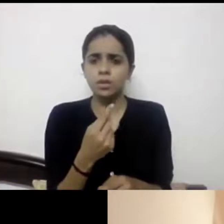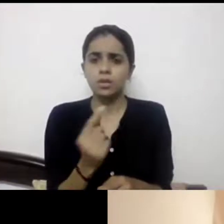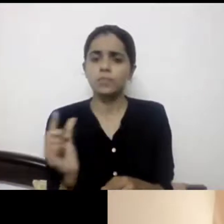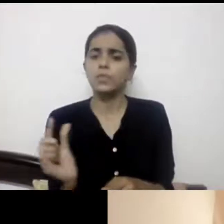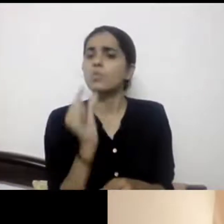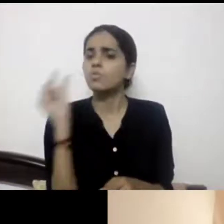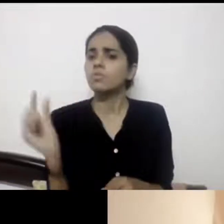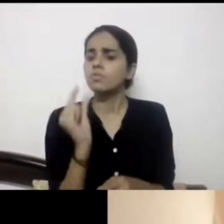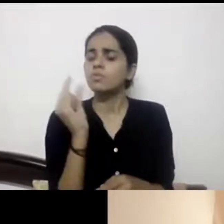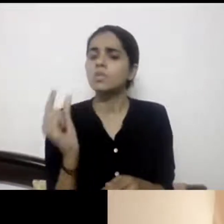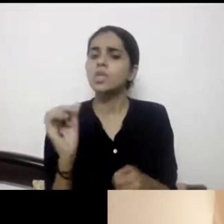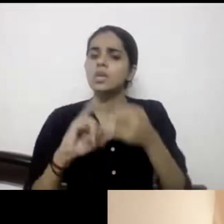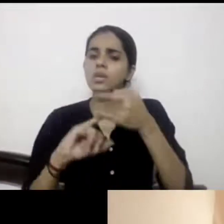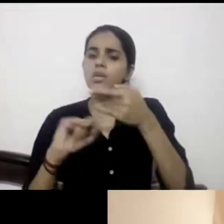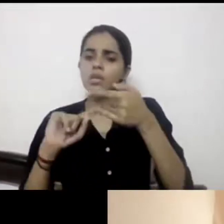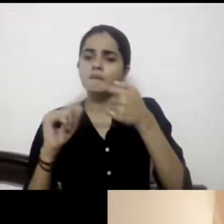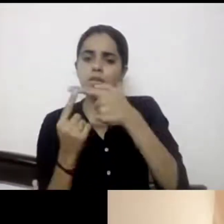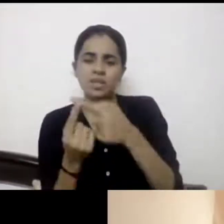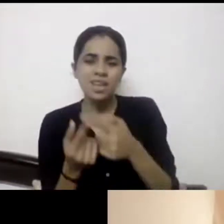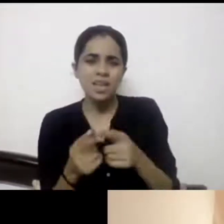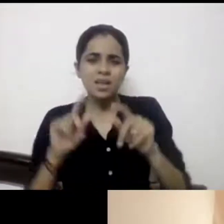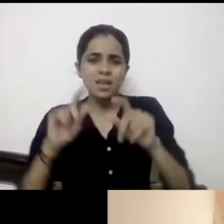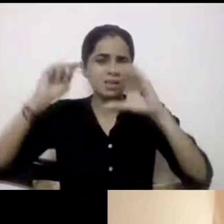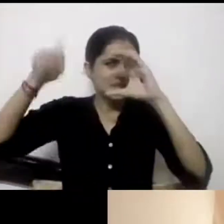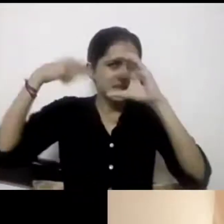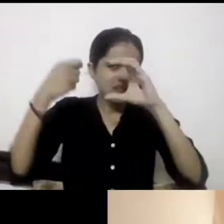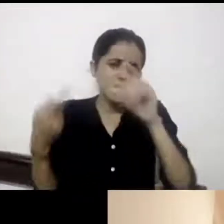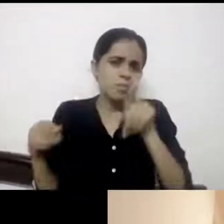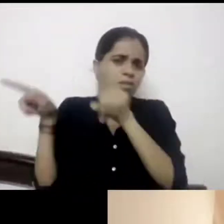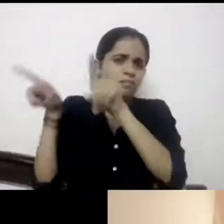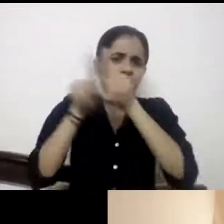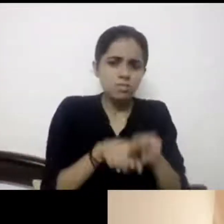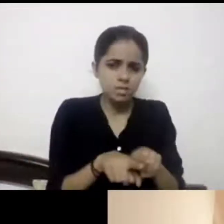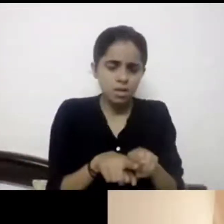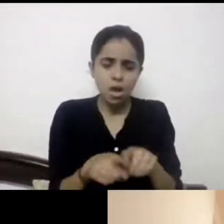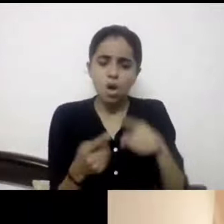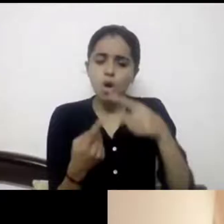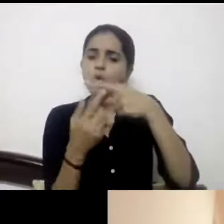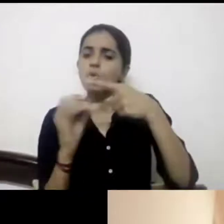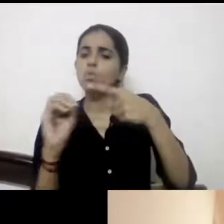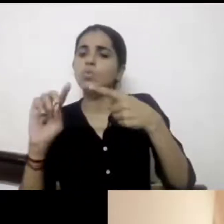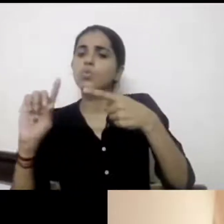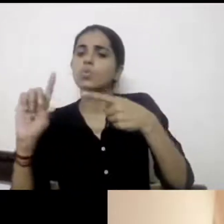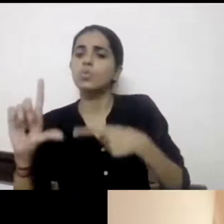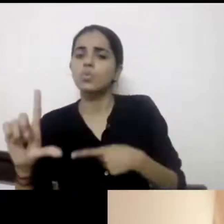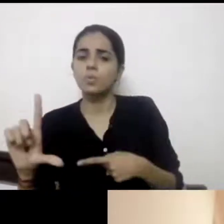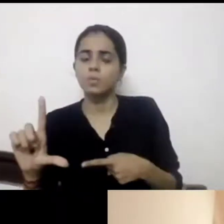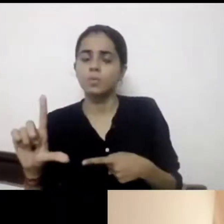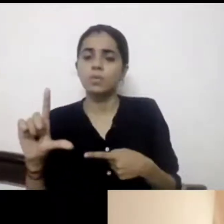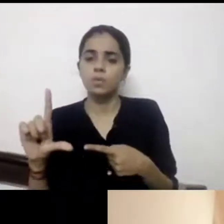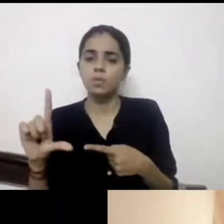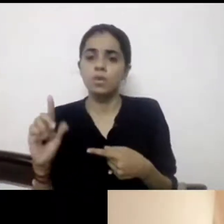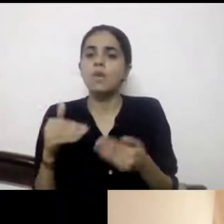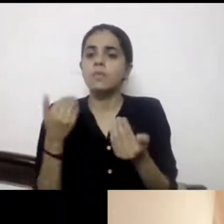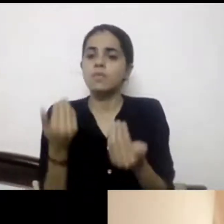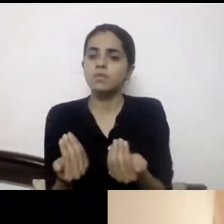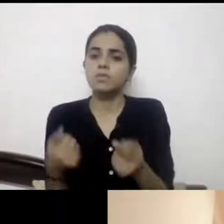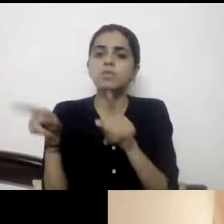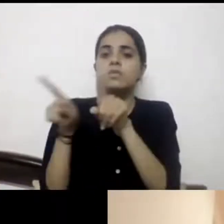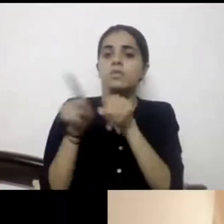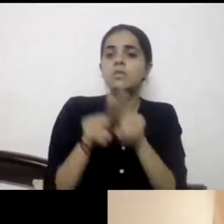cinema. How cinema is also a tool, which is also, it's